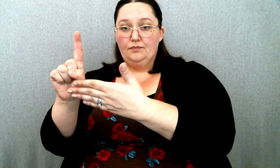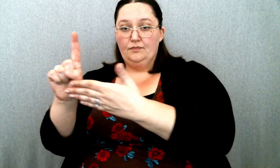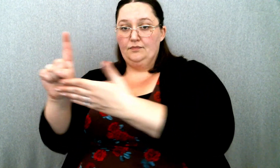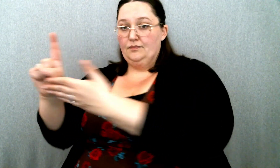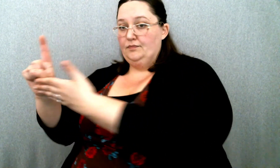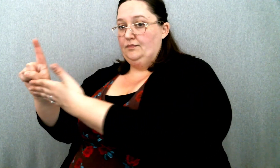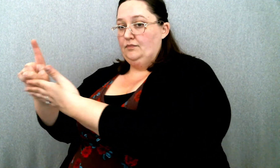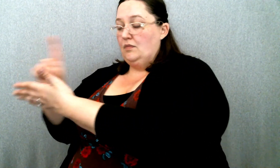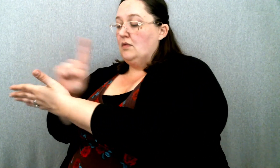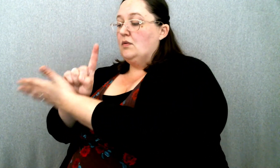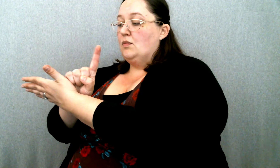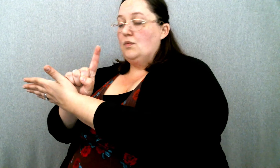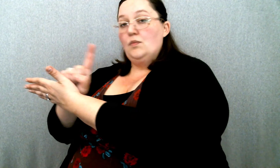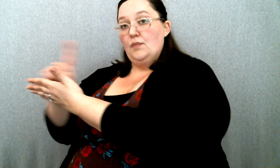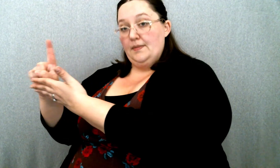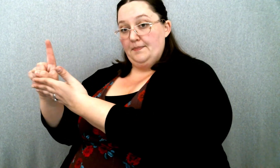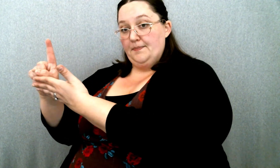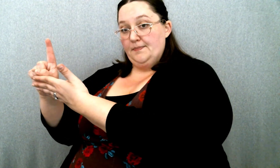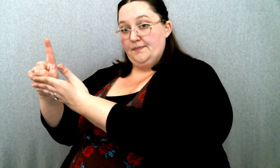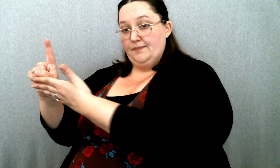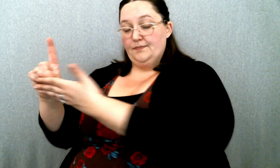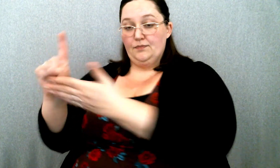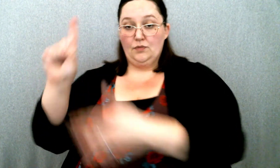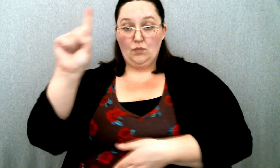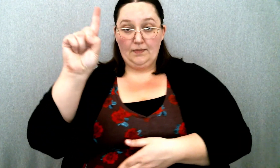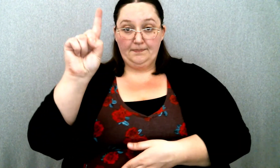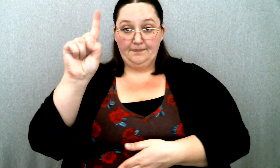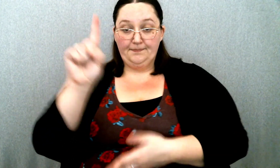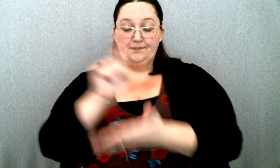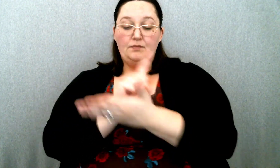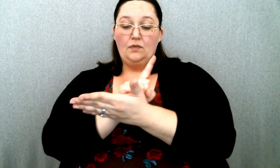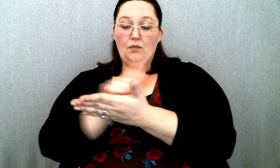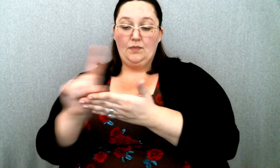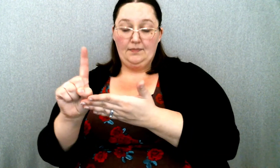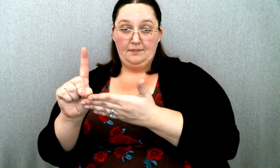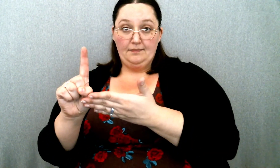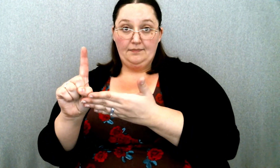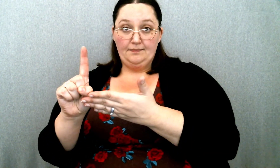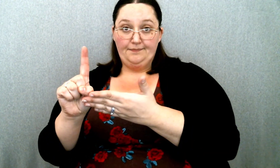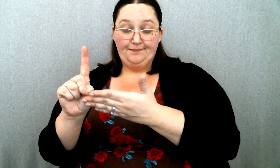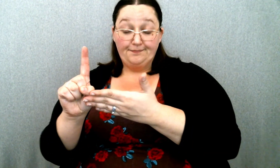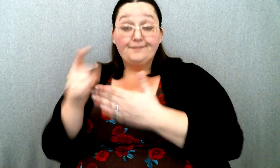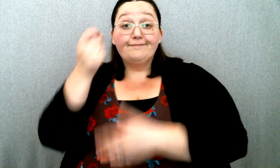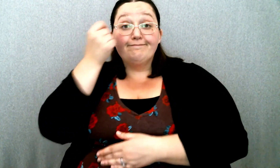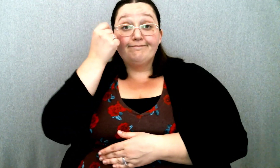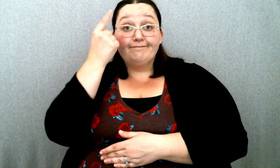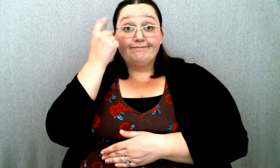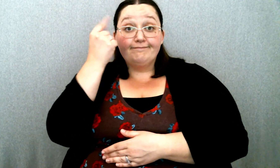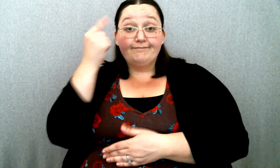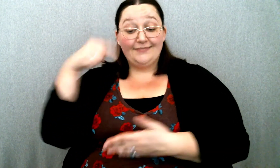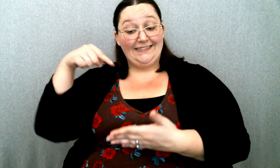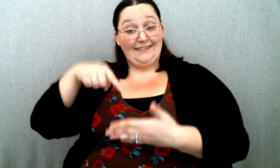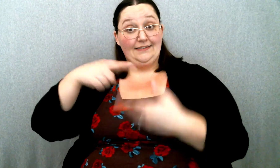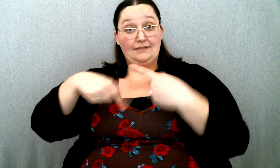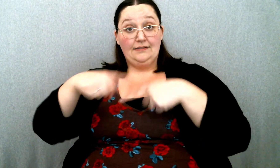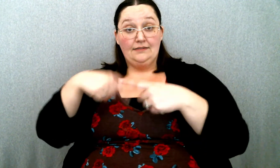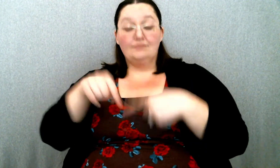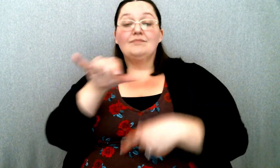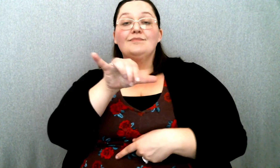to be an index. You're going to sign week. It goes across. Week or 1 week. This